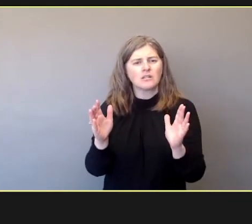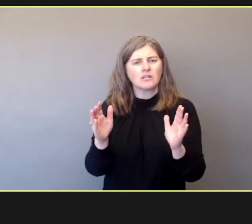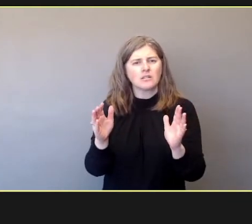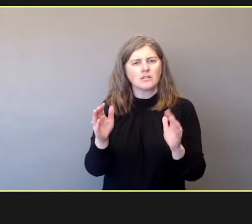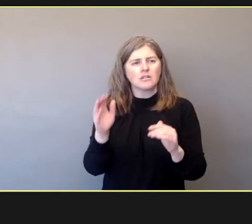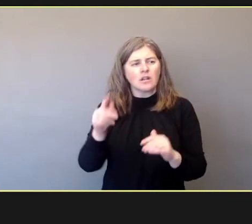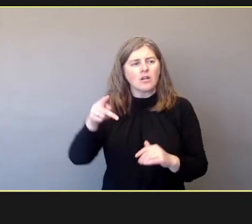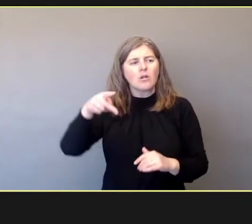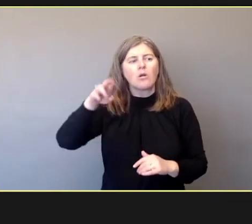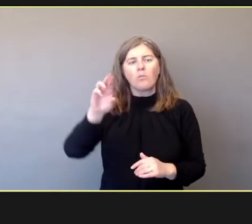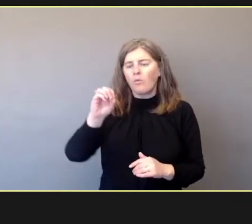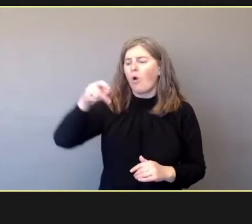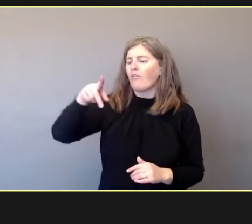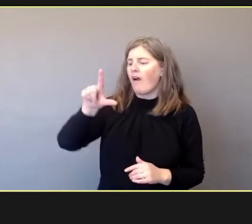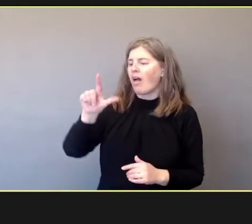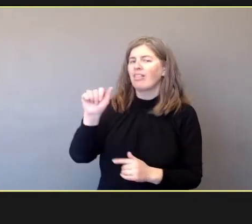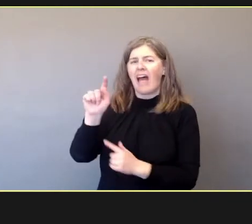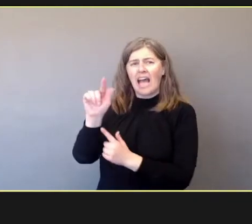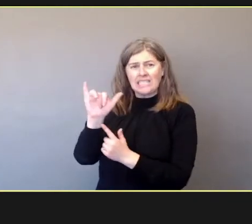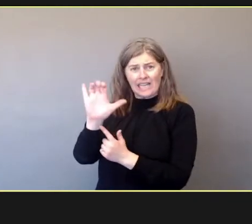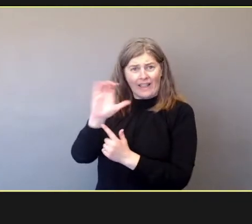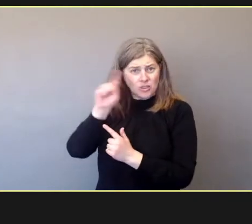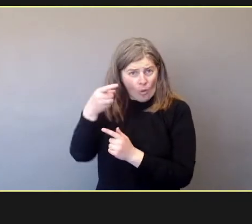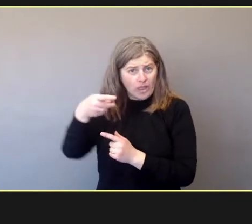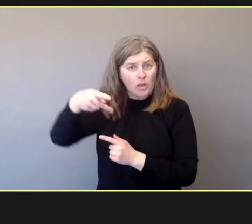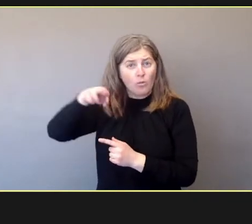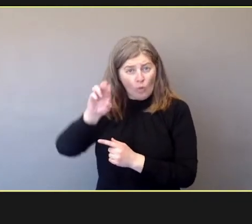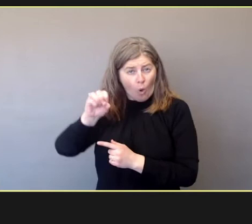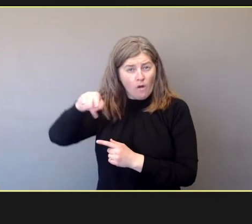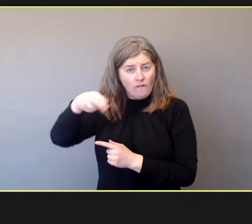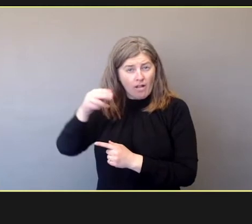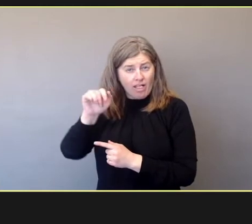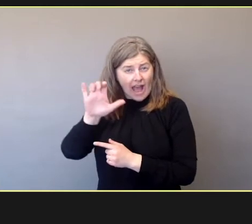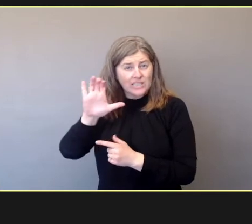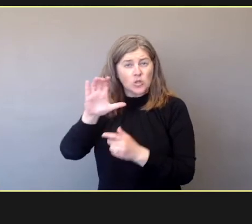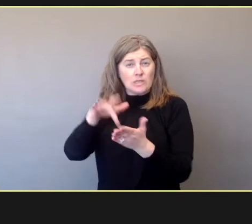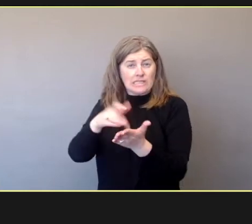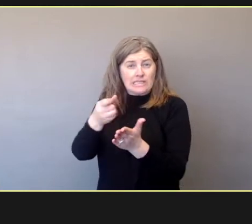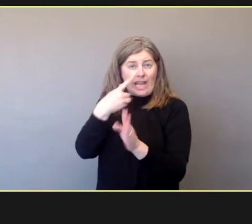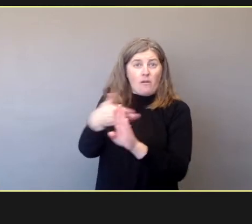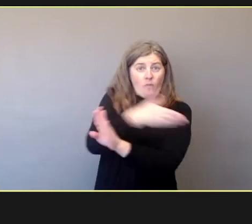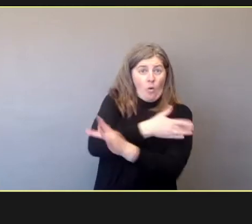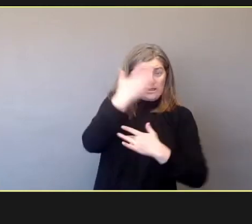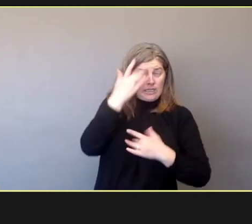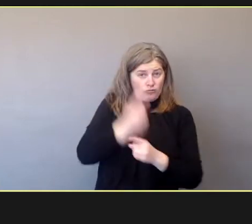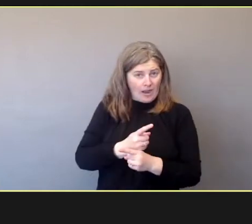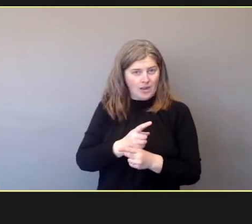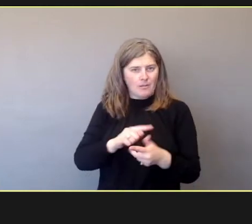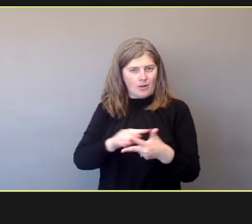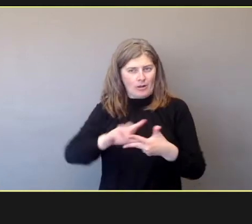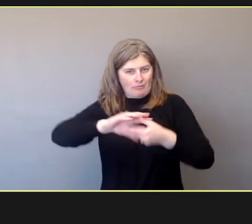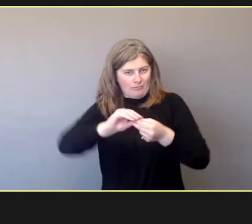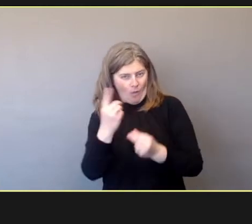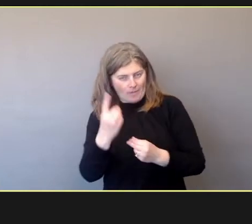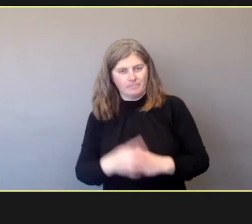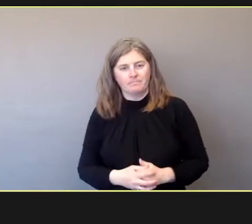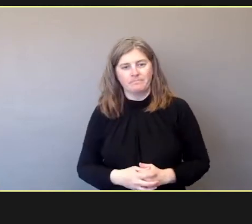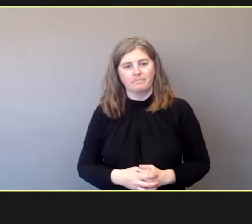it's the only prophylactic measure. Okay. All right. Those are my 3, but only 1 actual question.